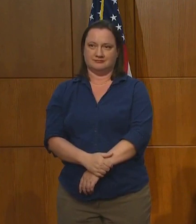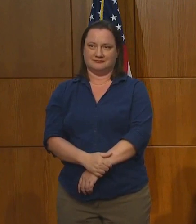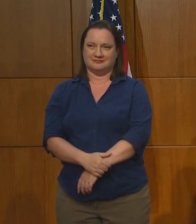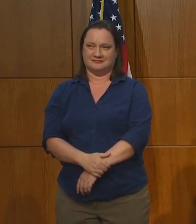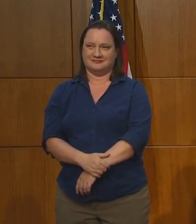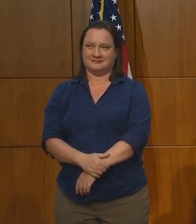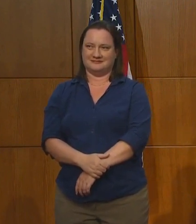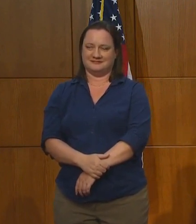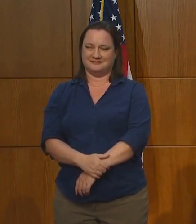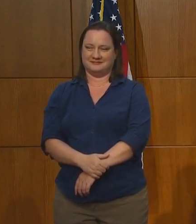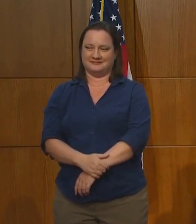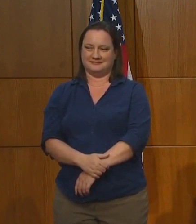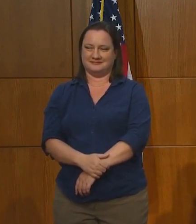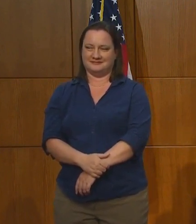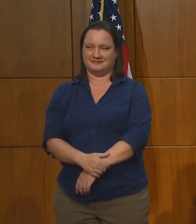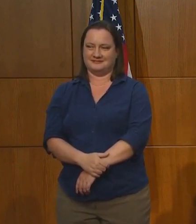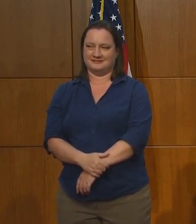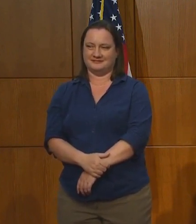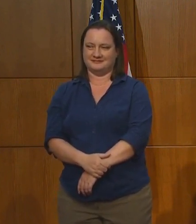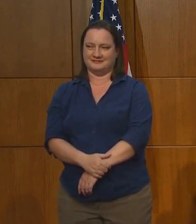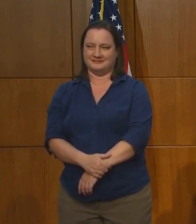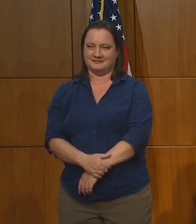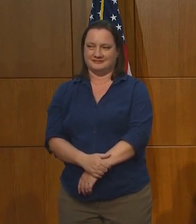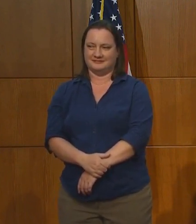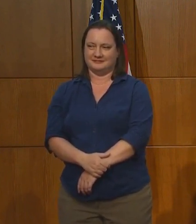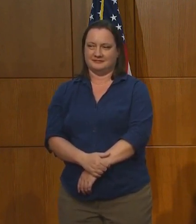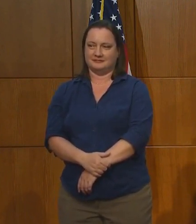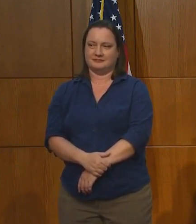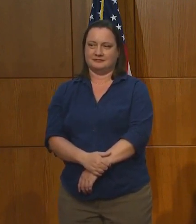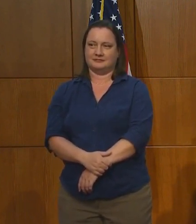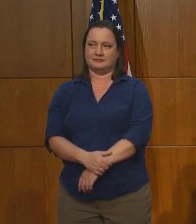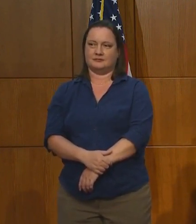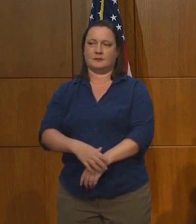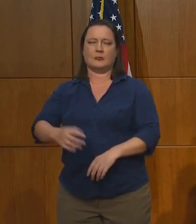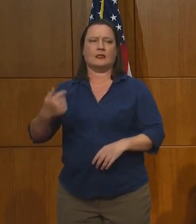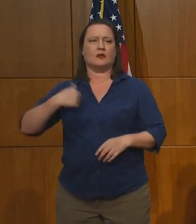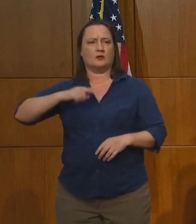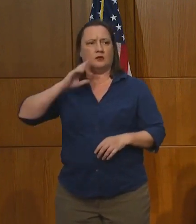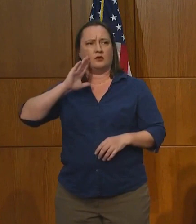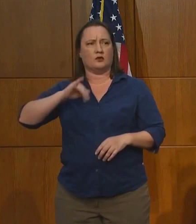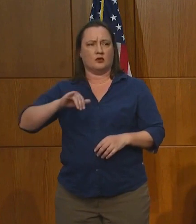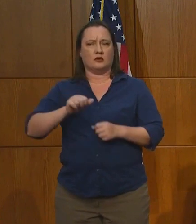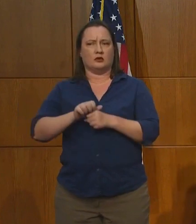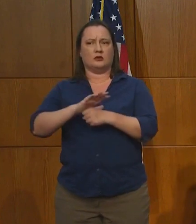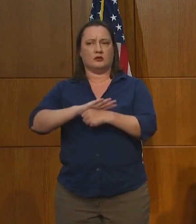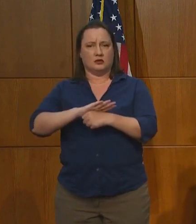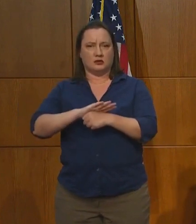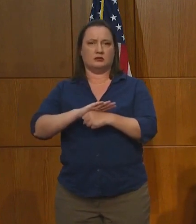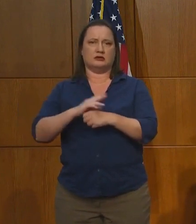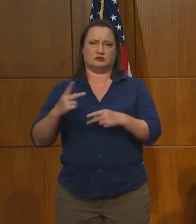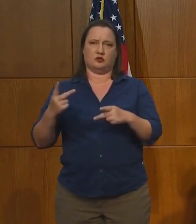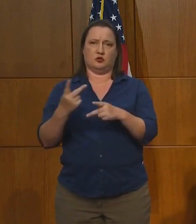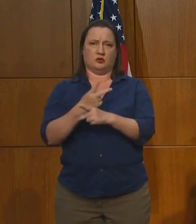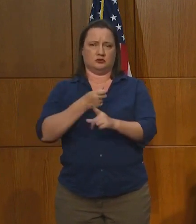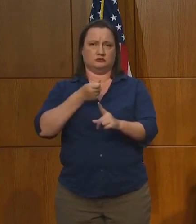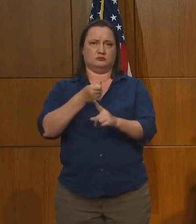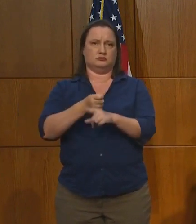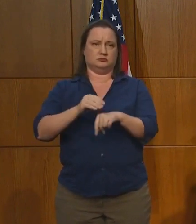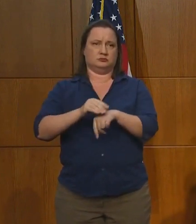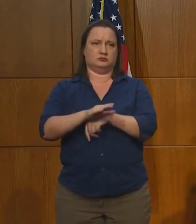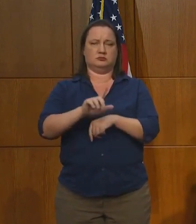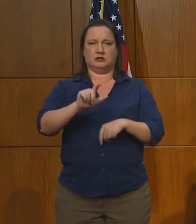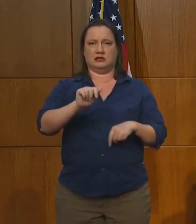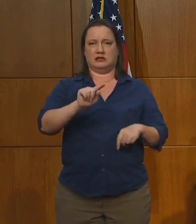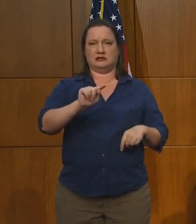Yes, we know that COVID-19 is disproportionately impacting the Latino community. Has the state hired